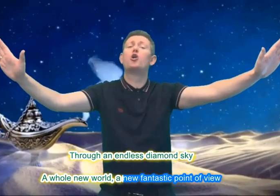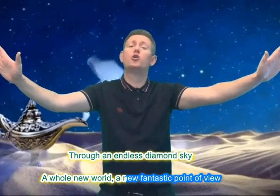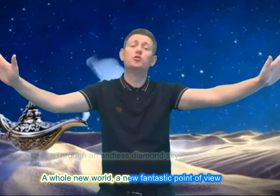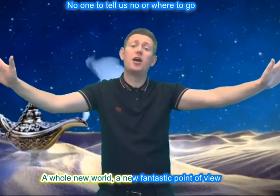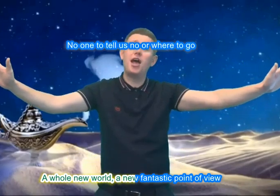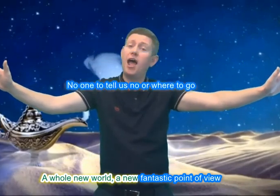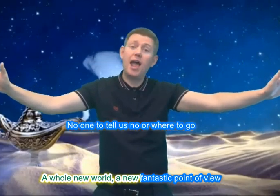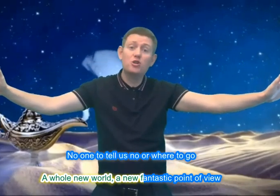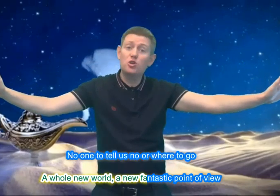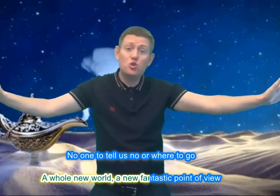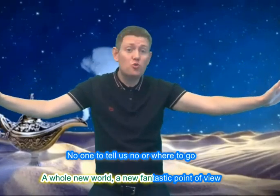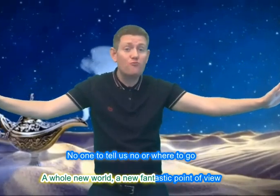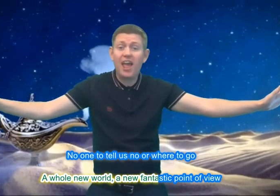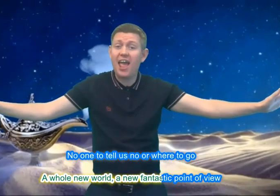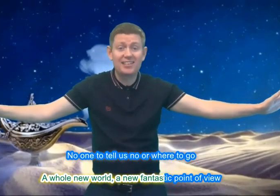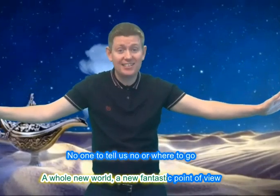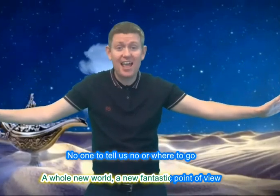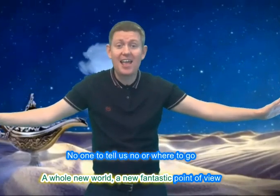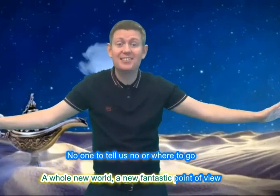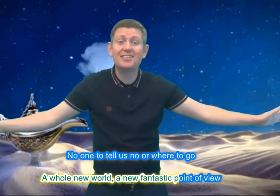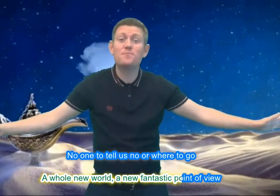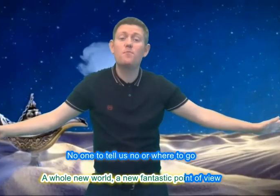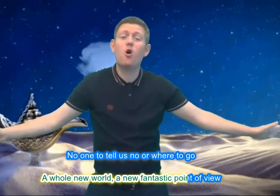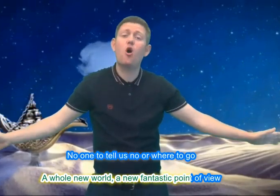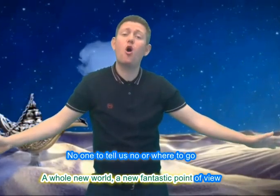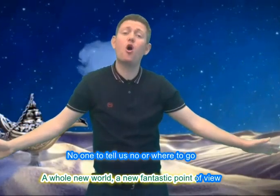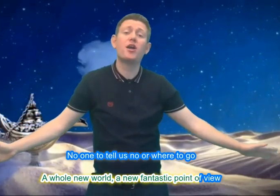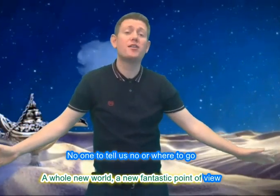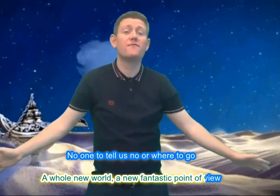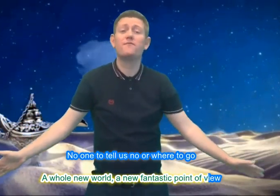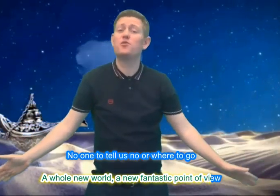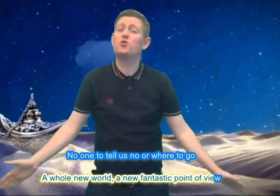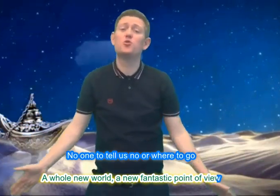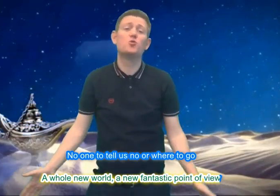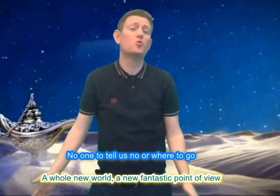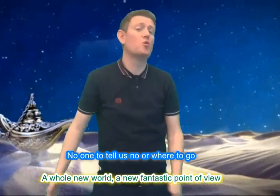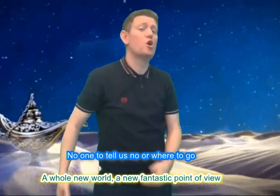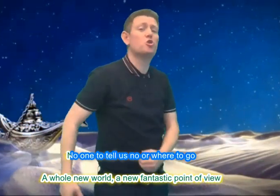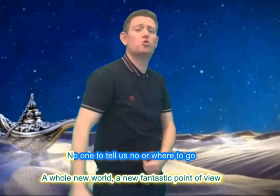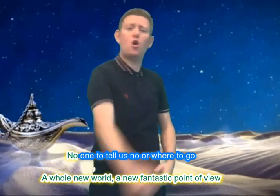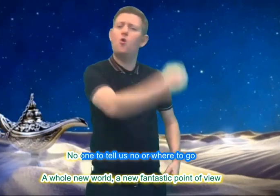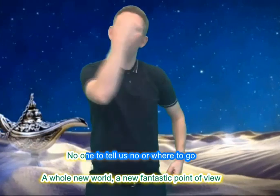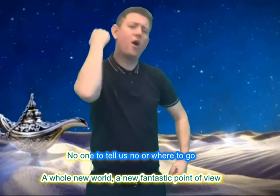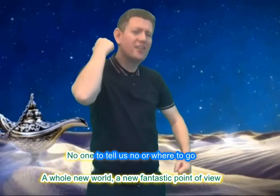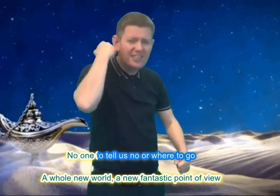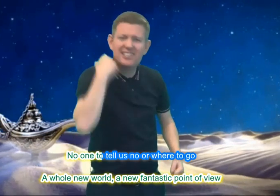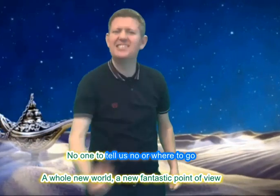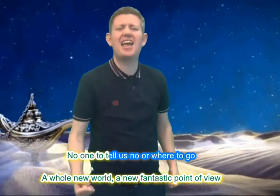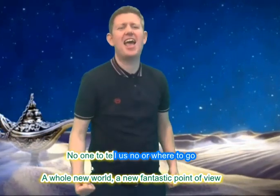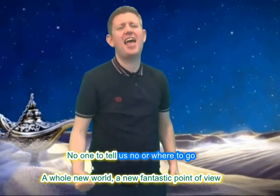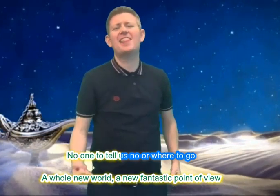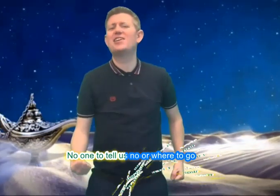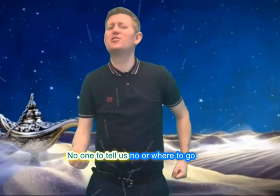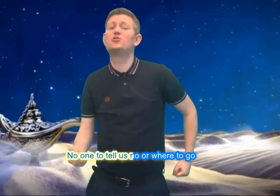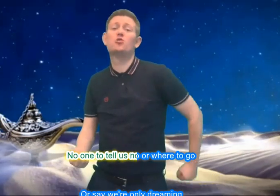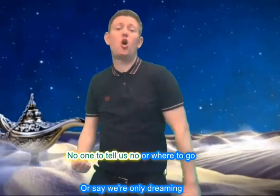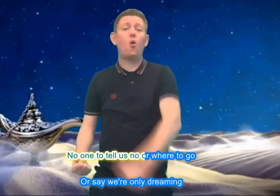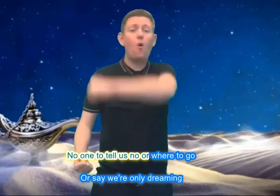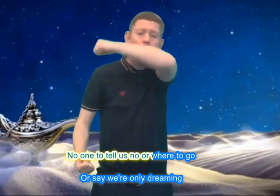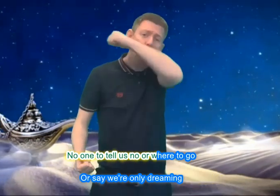world, a new fantastic point of view. No one to tell us no,